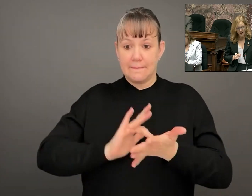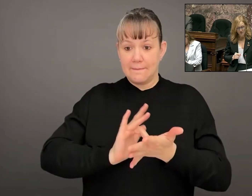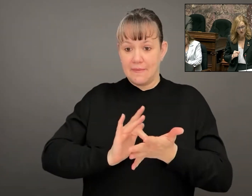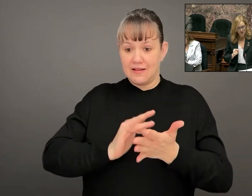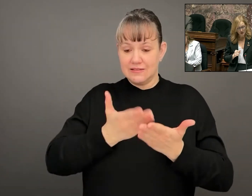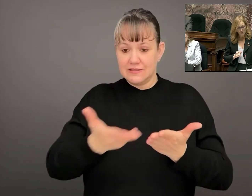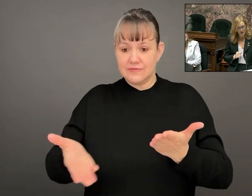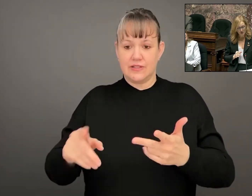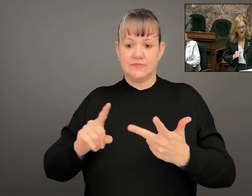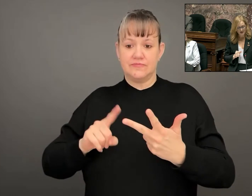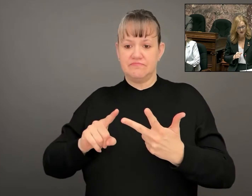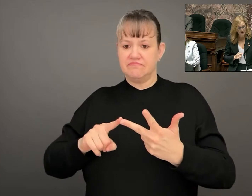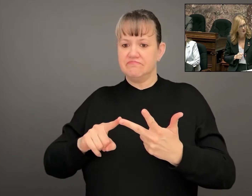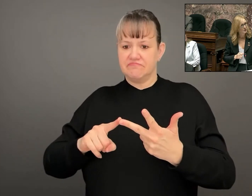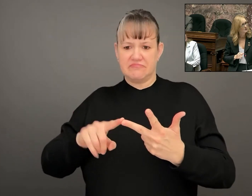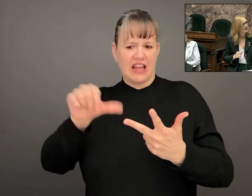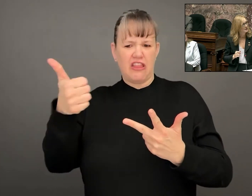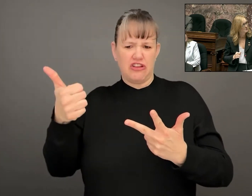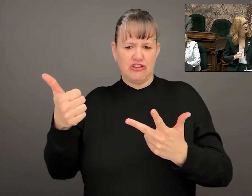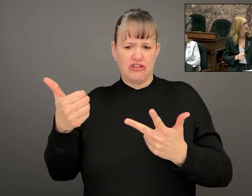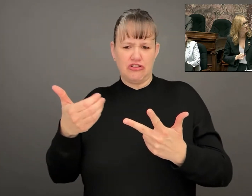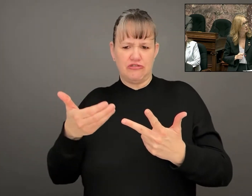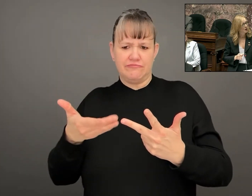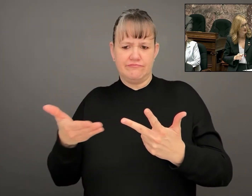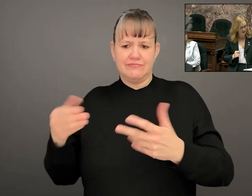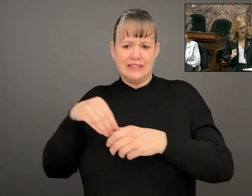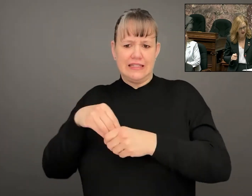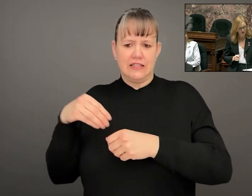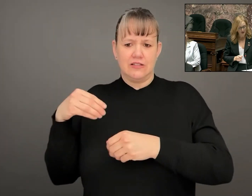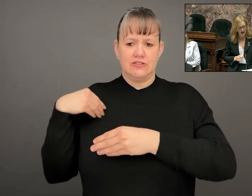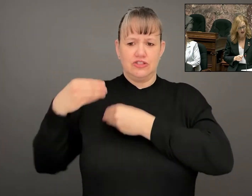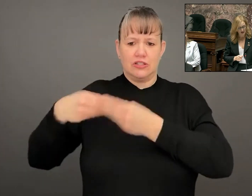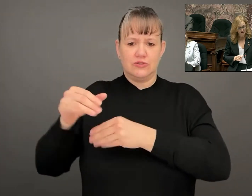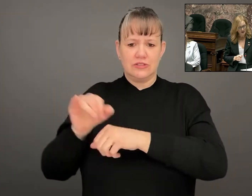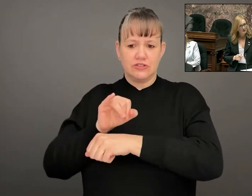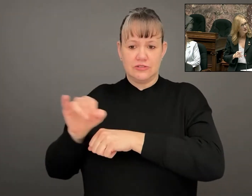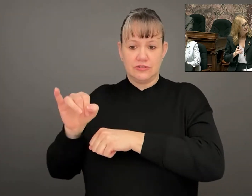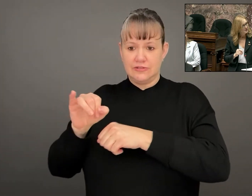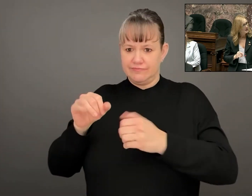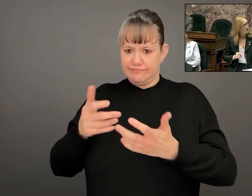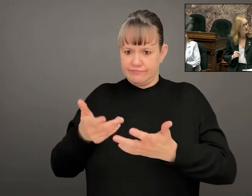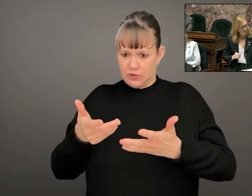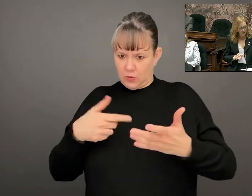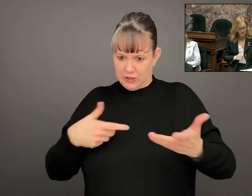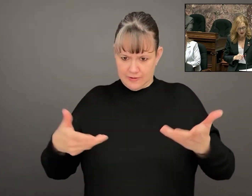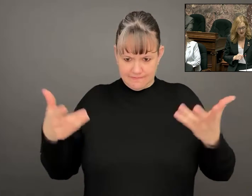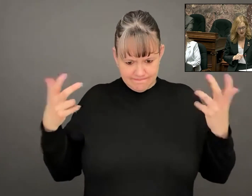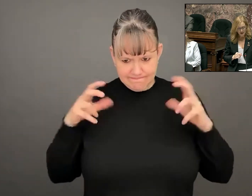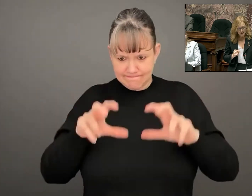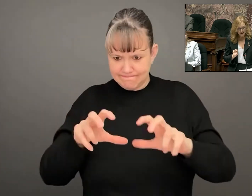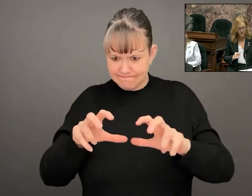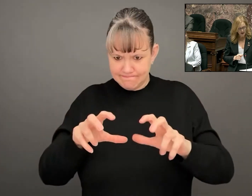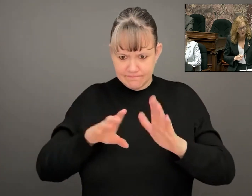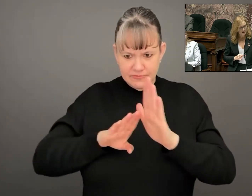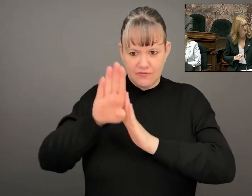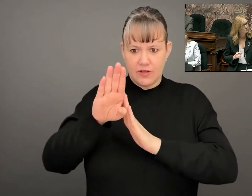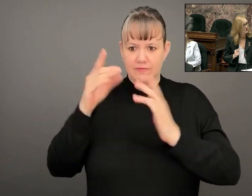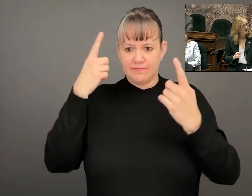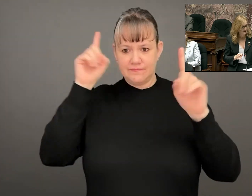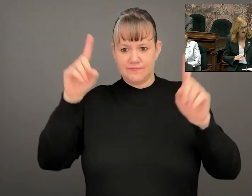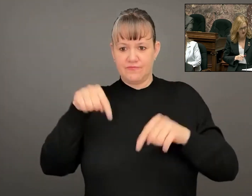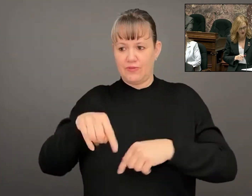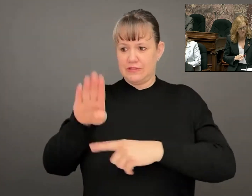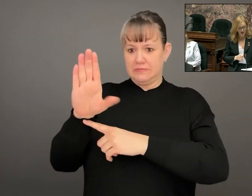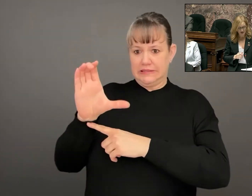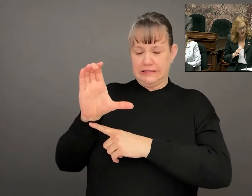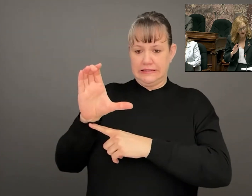the time for people who've been successful in this bountiful province to give back. This action is by BC, its patriotism, and